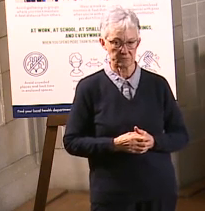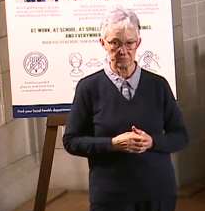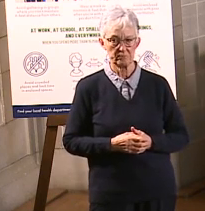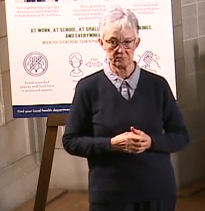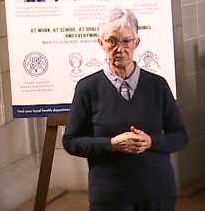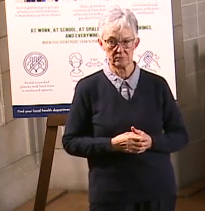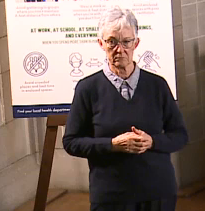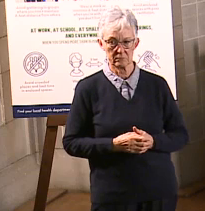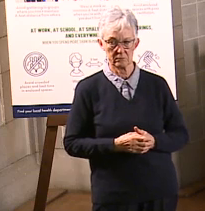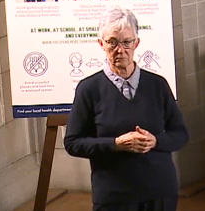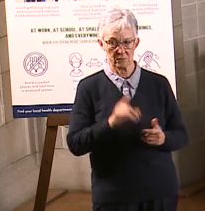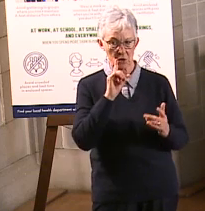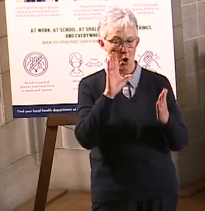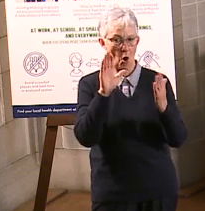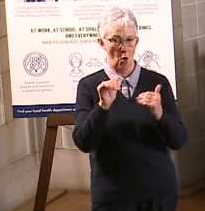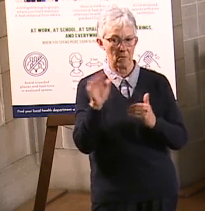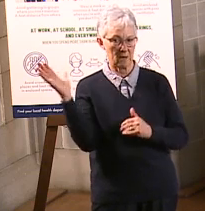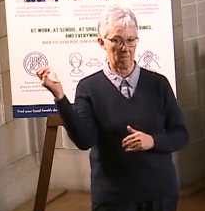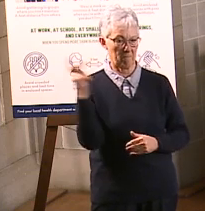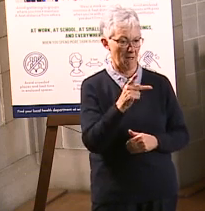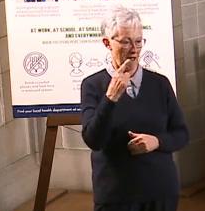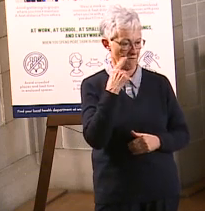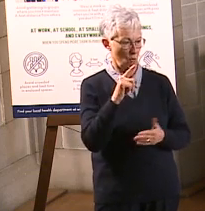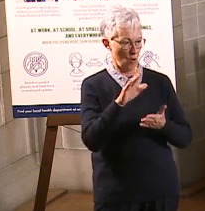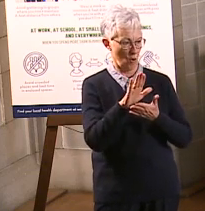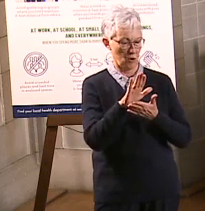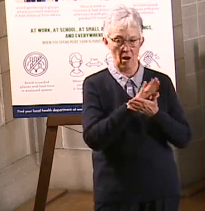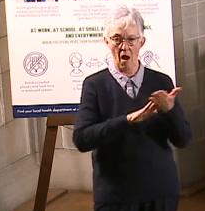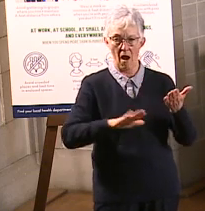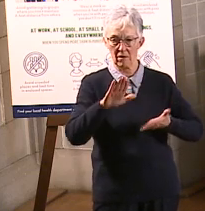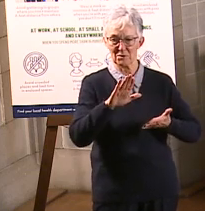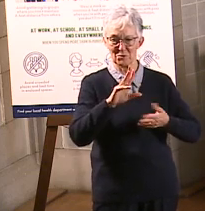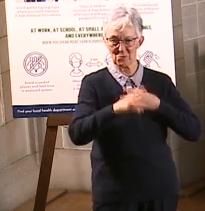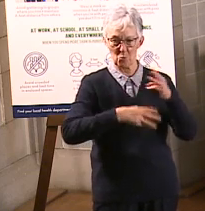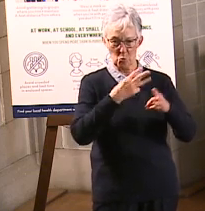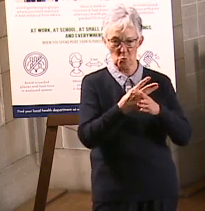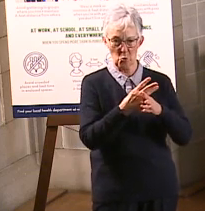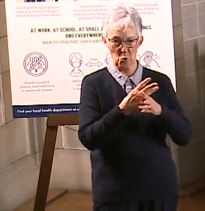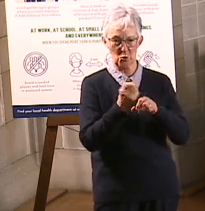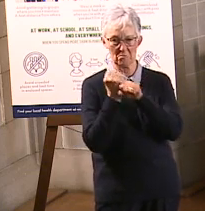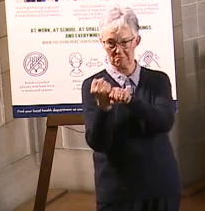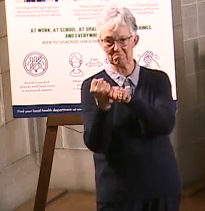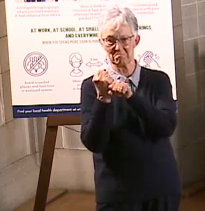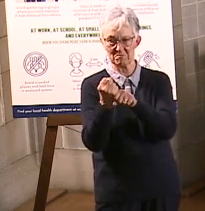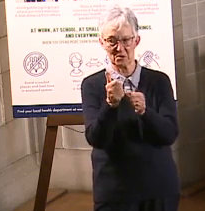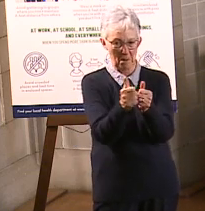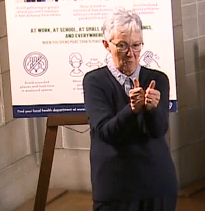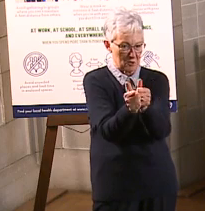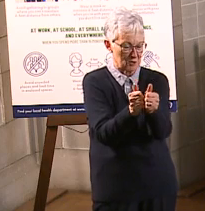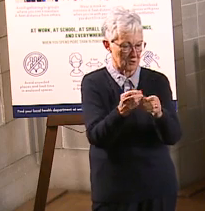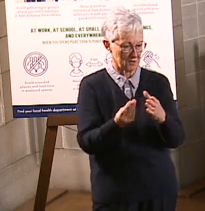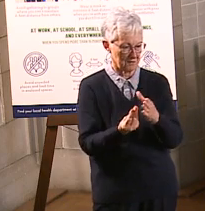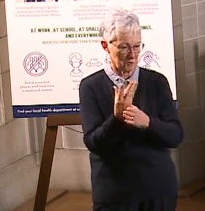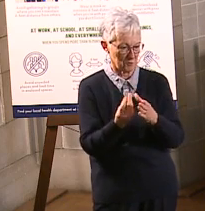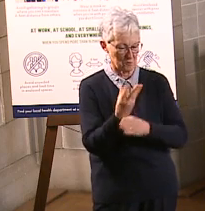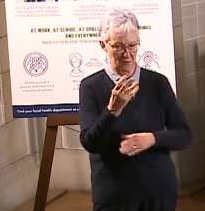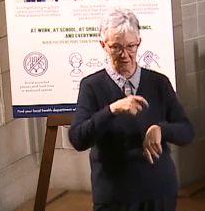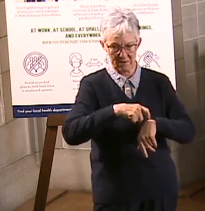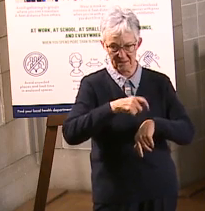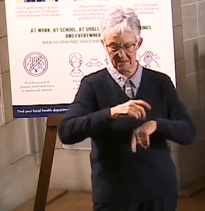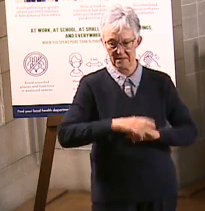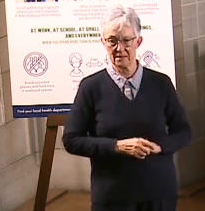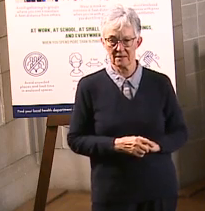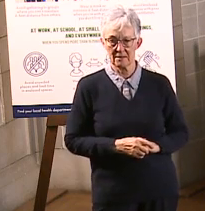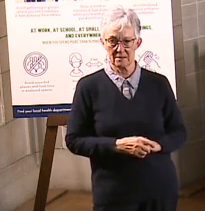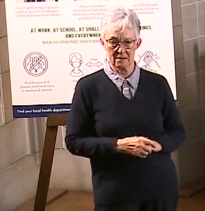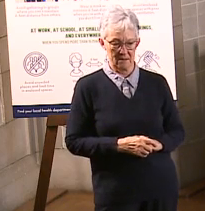hopefully we'll see him back here for the College World Series. And now we'll go over some of the typical stuff we typically do in the